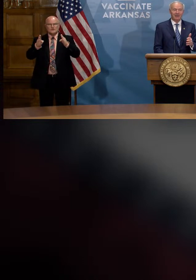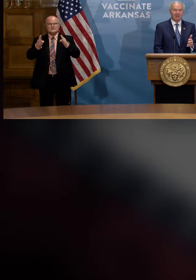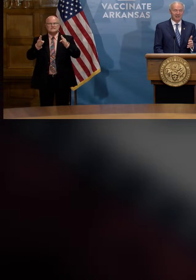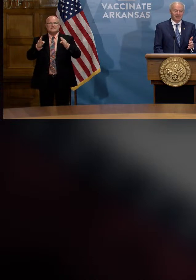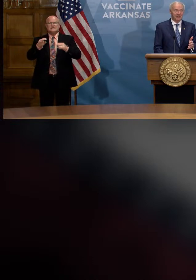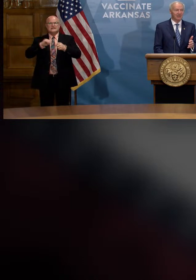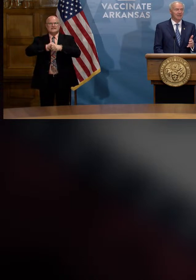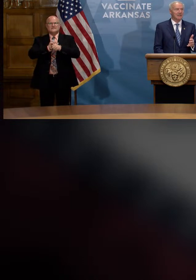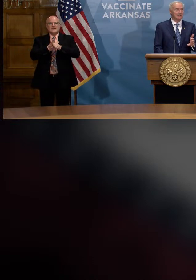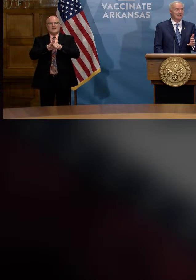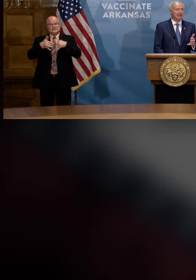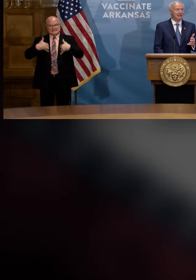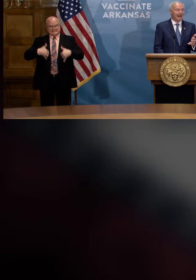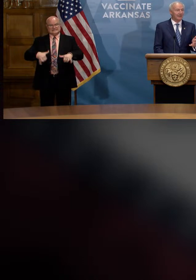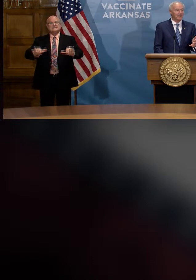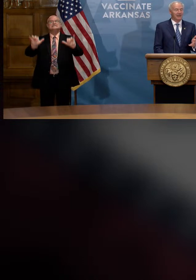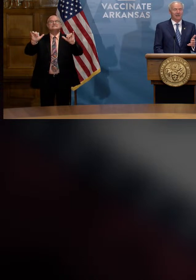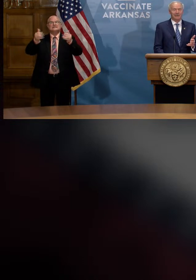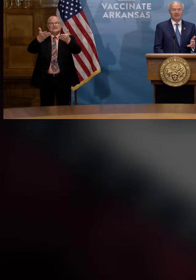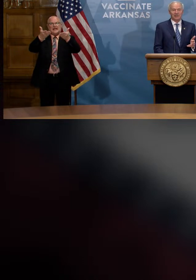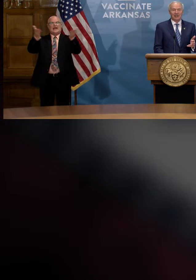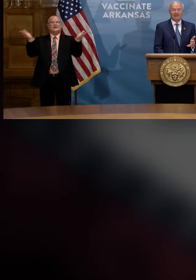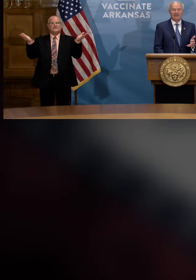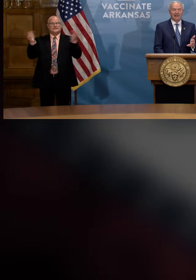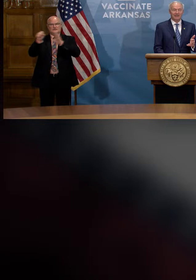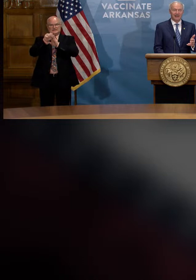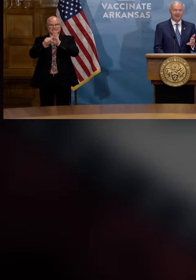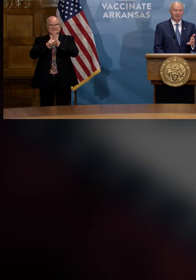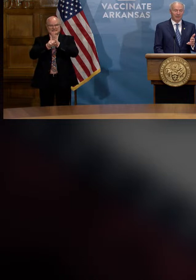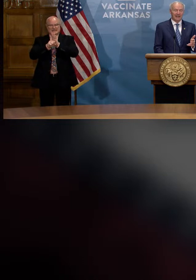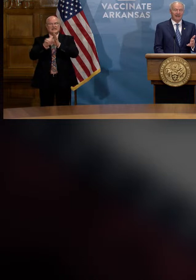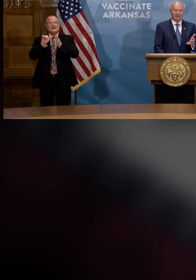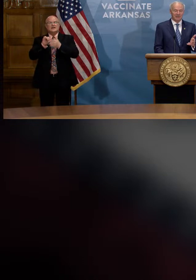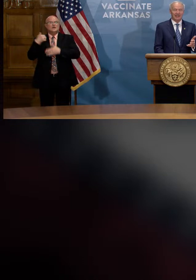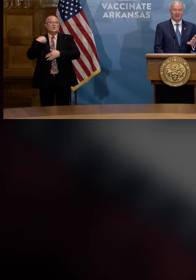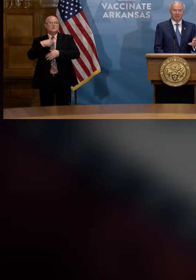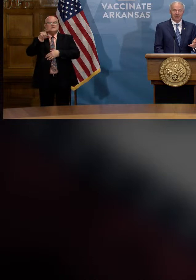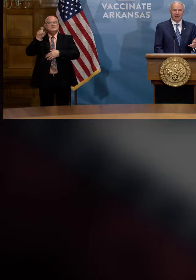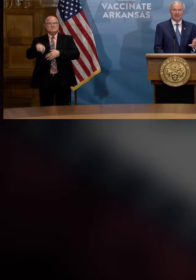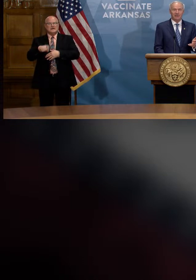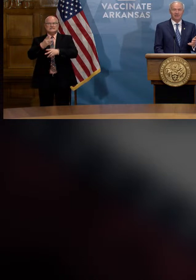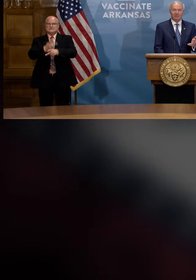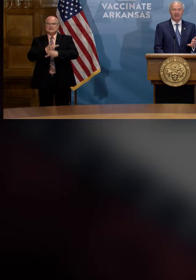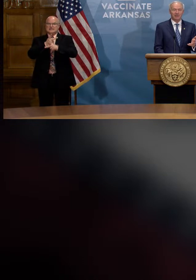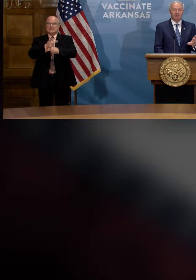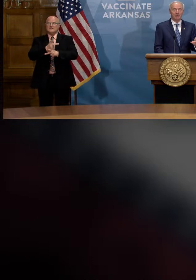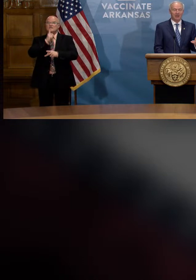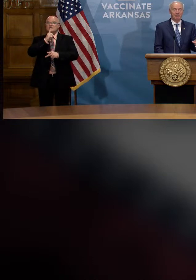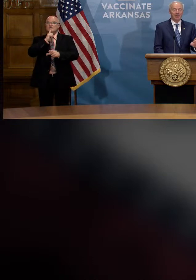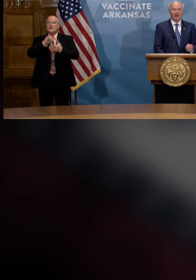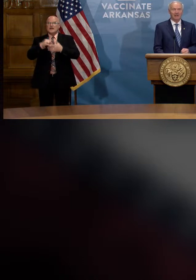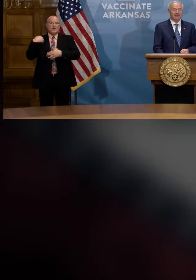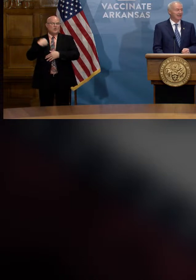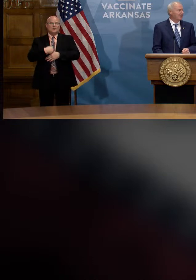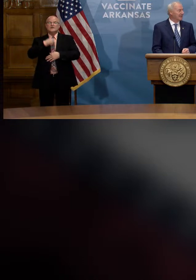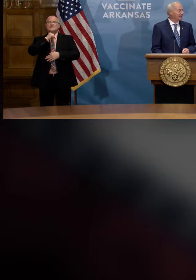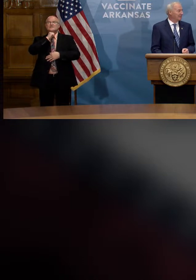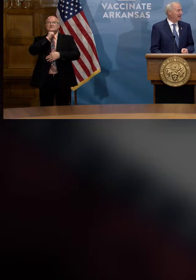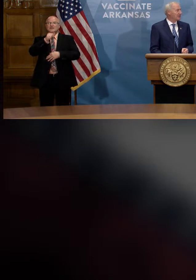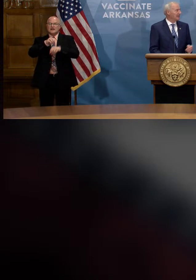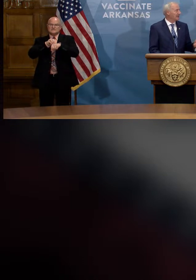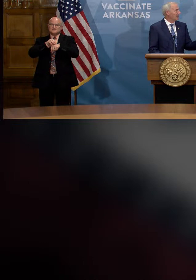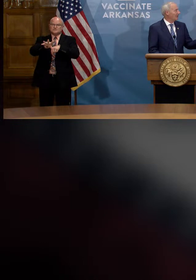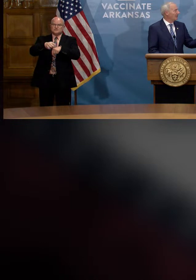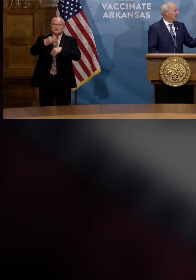the virus is still out there in the state, and that we have to take the precautions to make sure we're not part